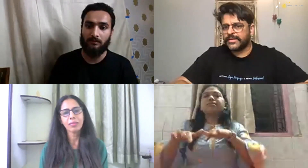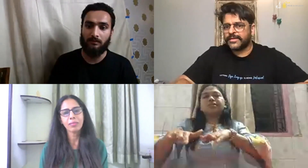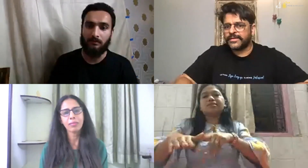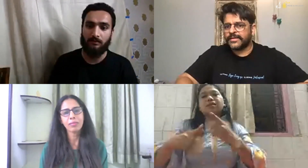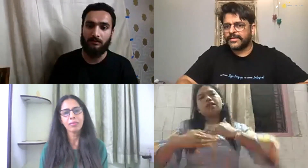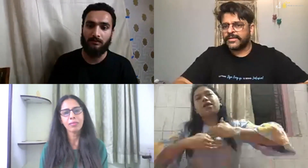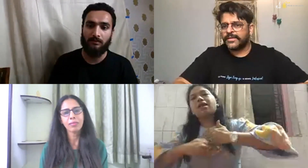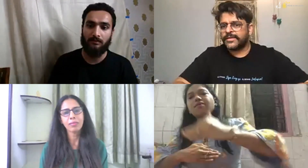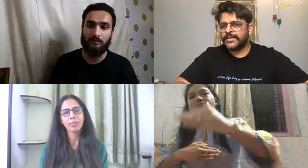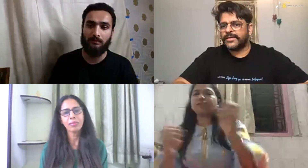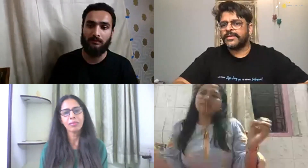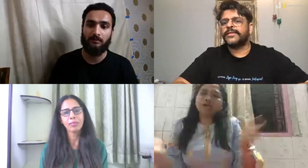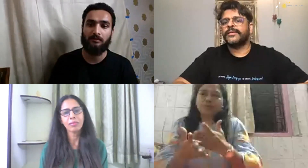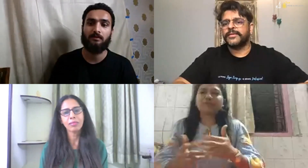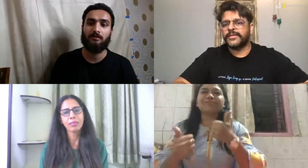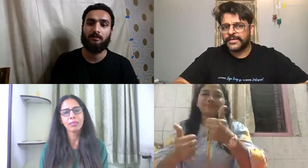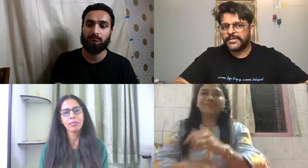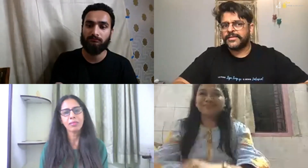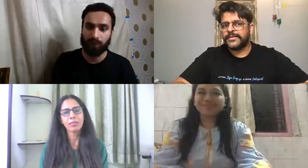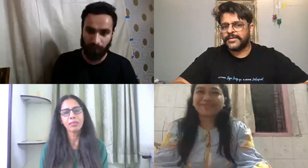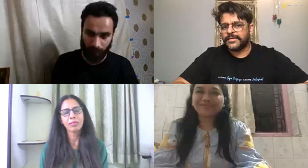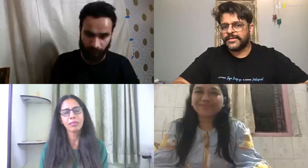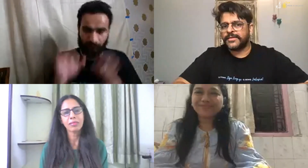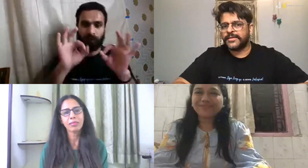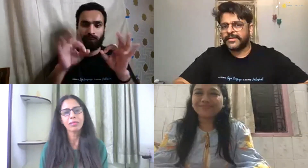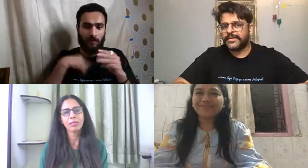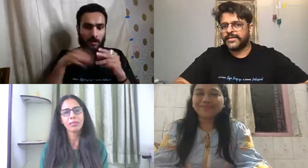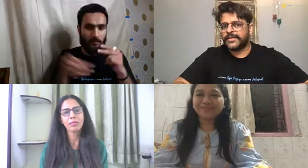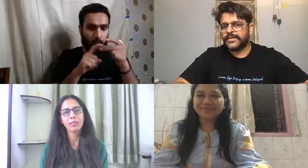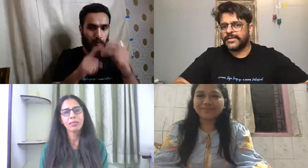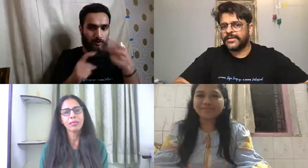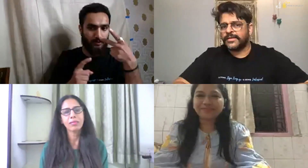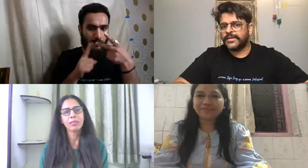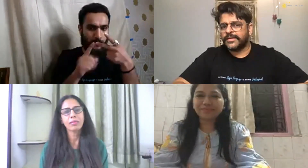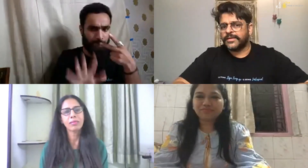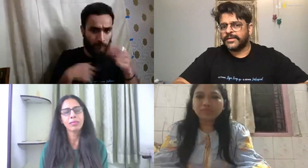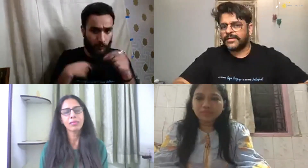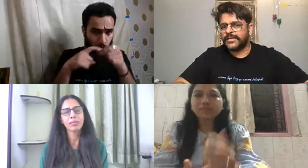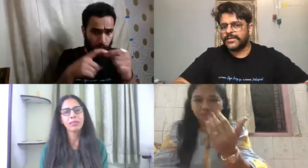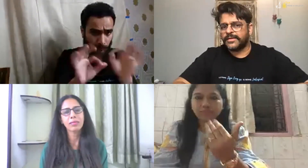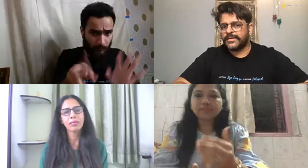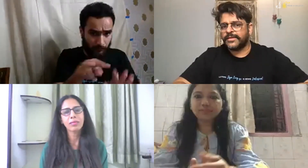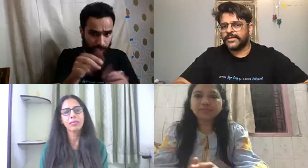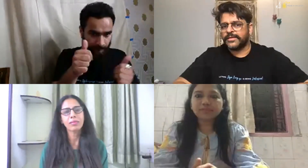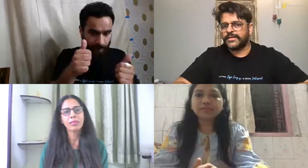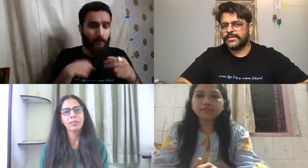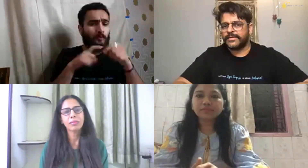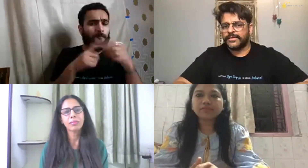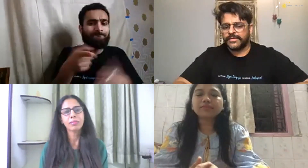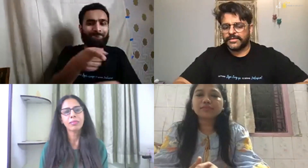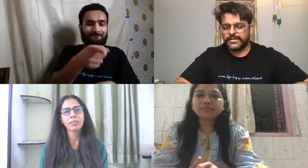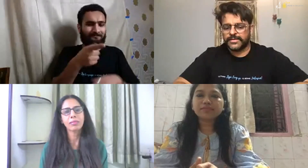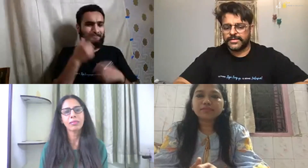when I thought that yeah, that work is getting low, so I switched to the another work, the tailoring work. Perfect. I have a second